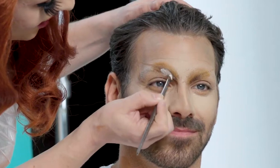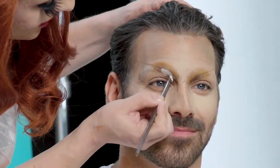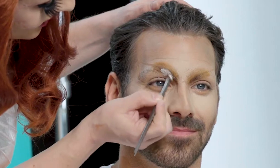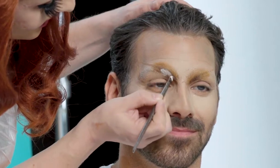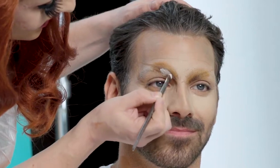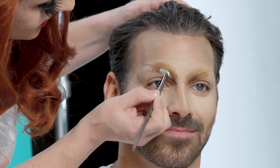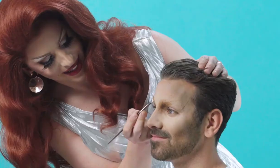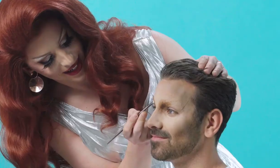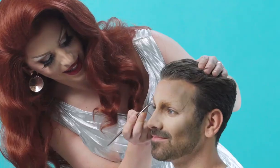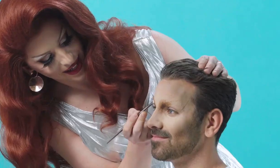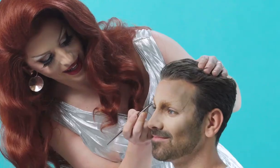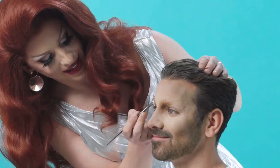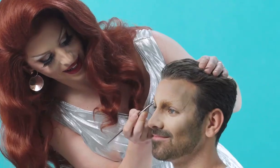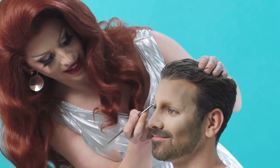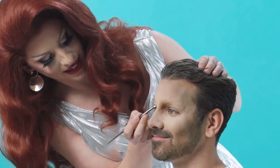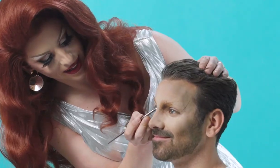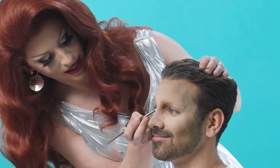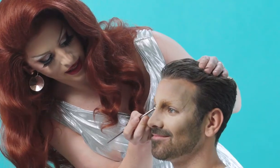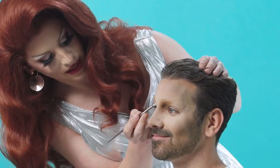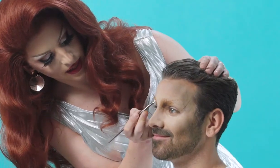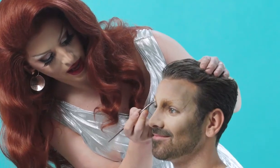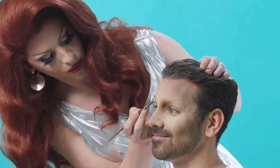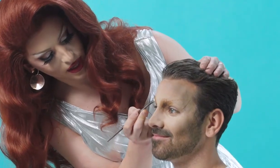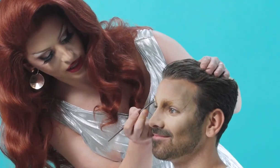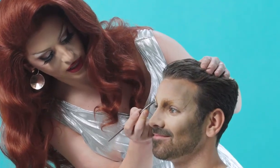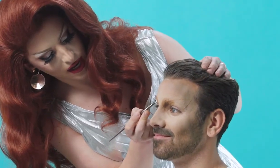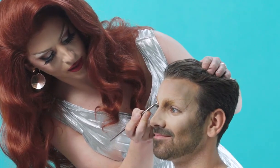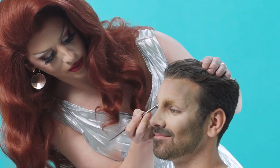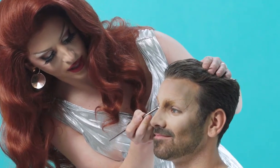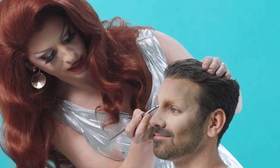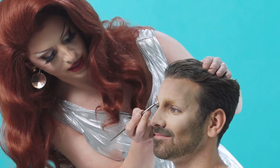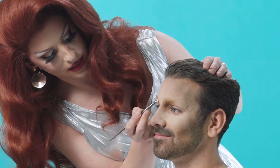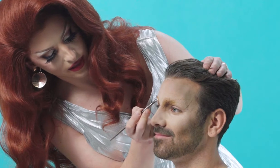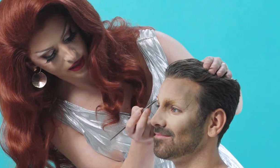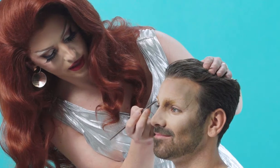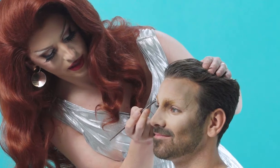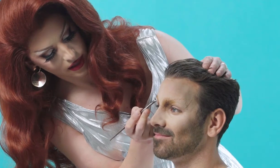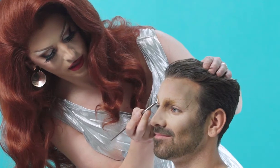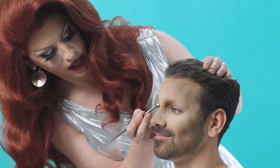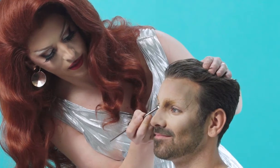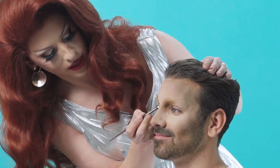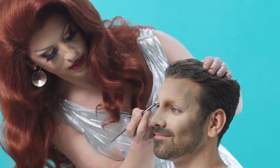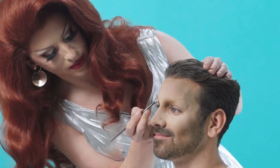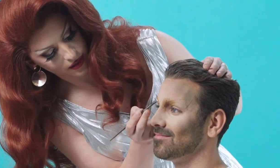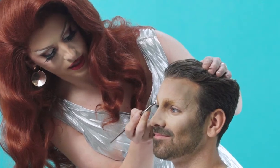happy. And I wished that I was raised like everyone else around me,